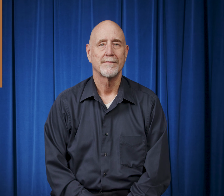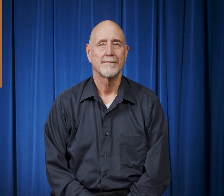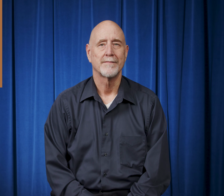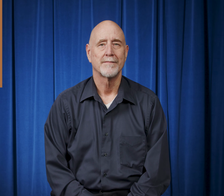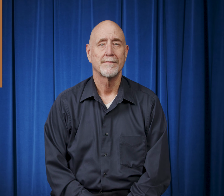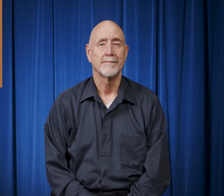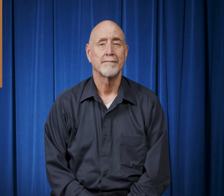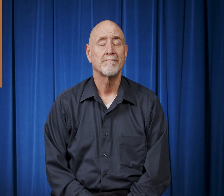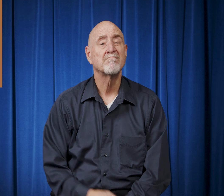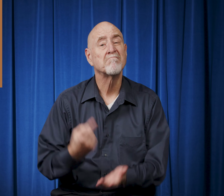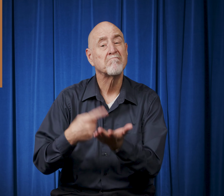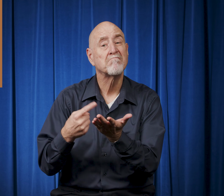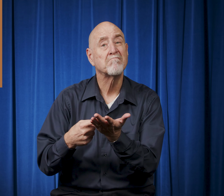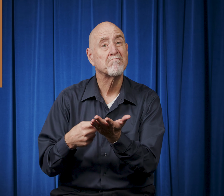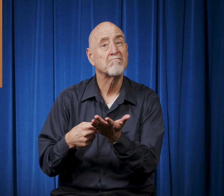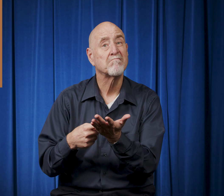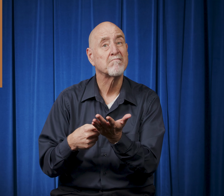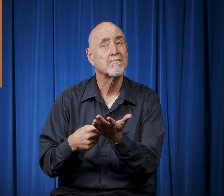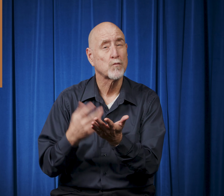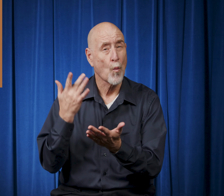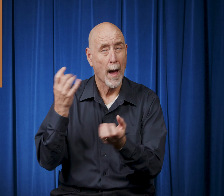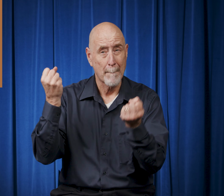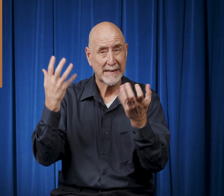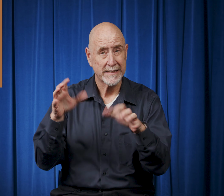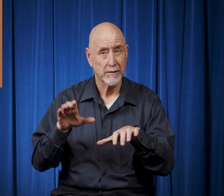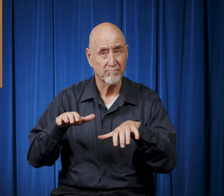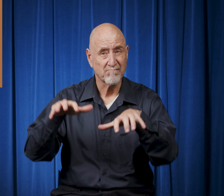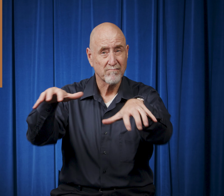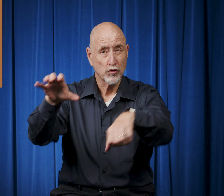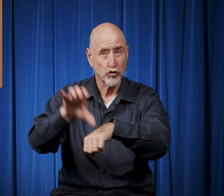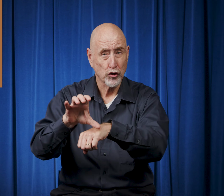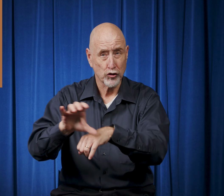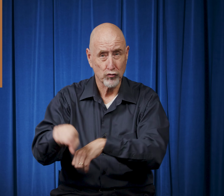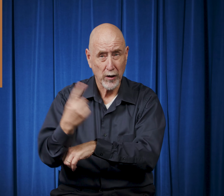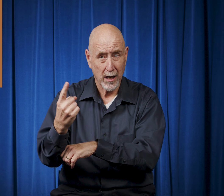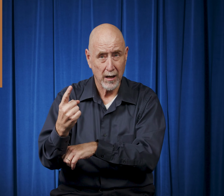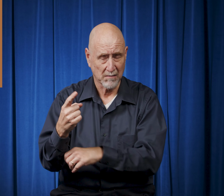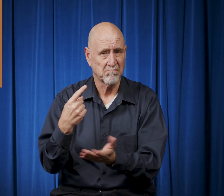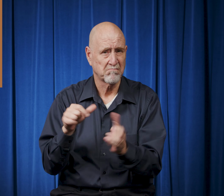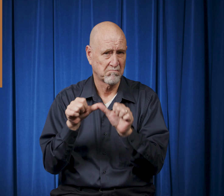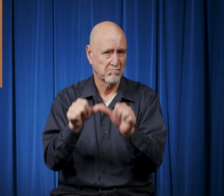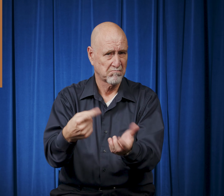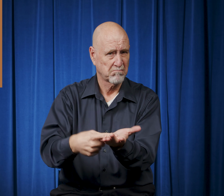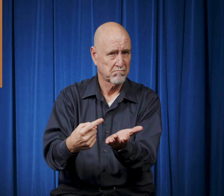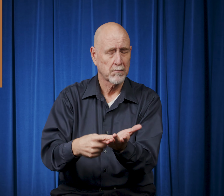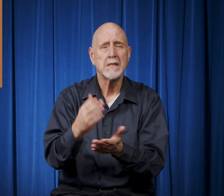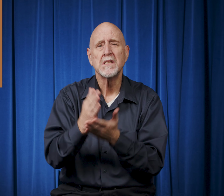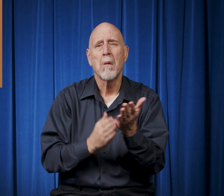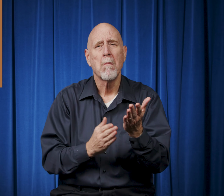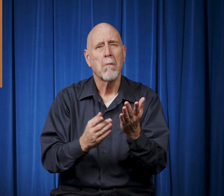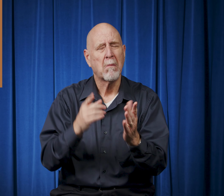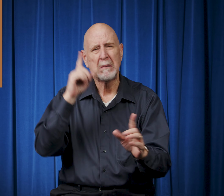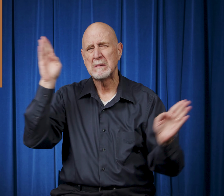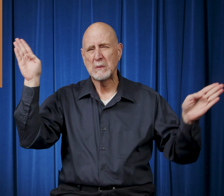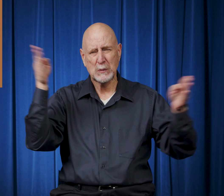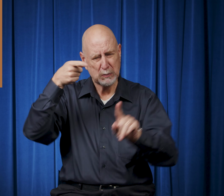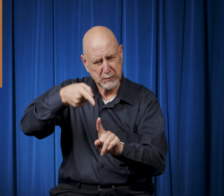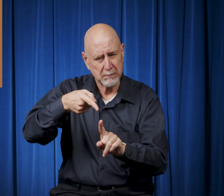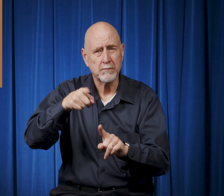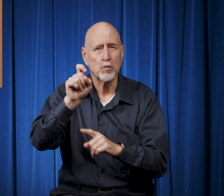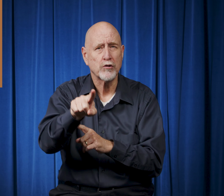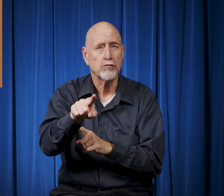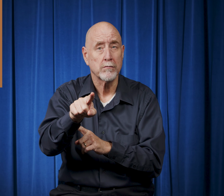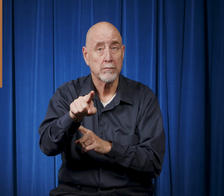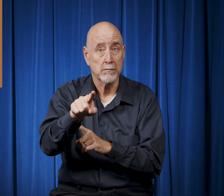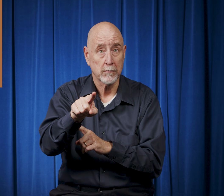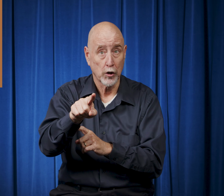Continuing our discussion concerning why are there so many churches in the world today, some might ask a more specific question.